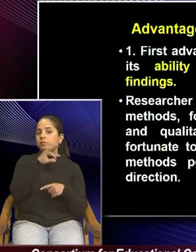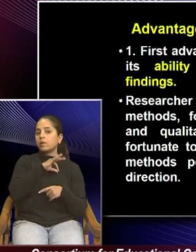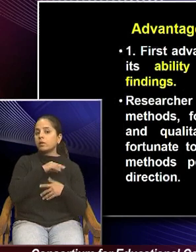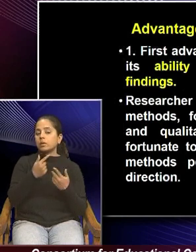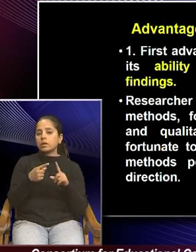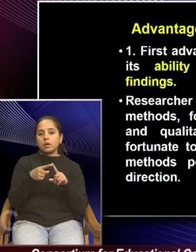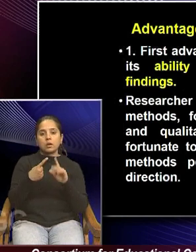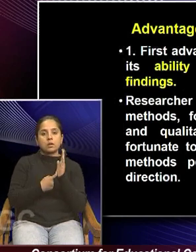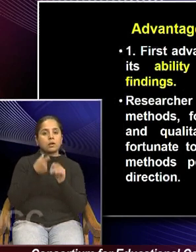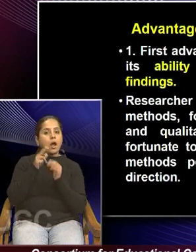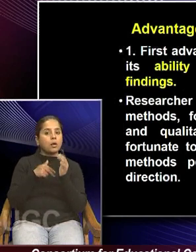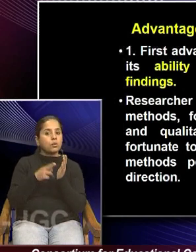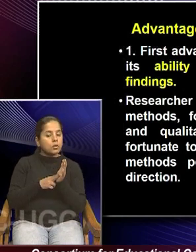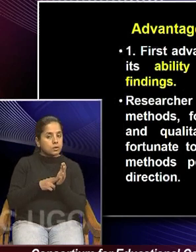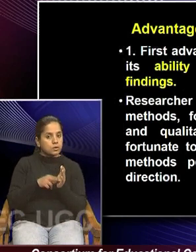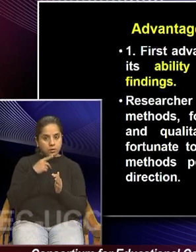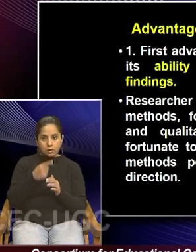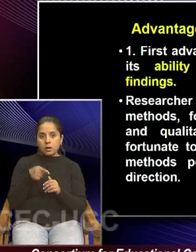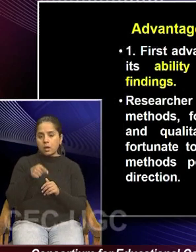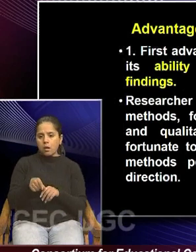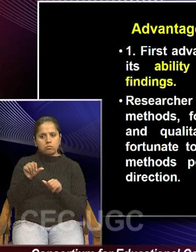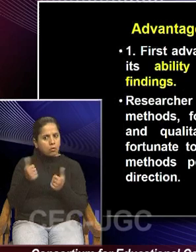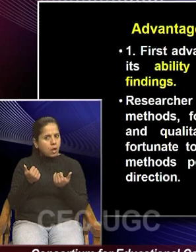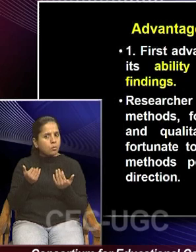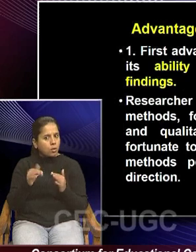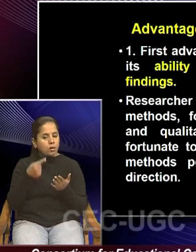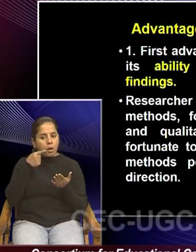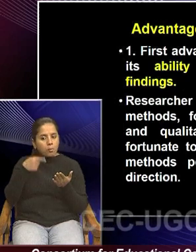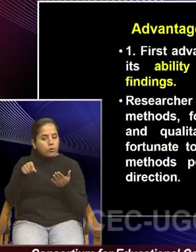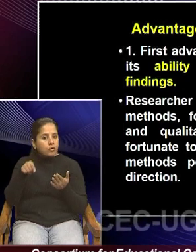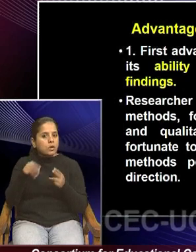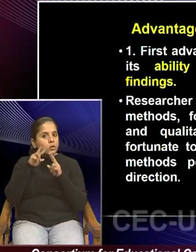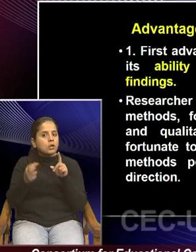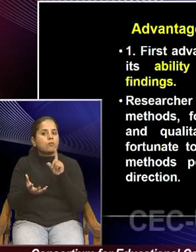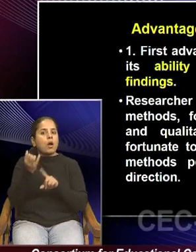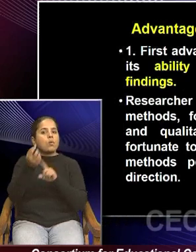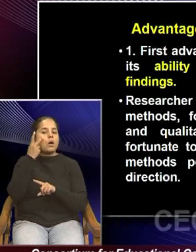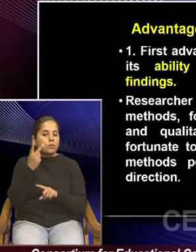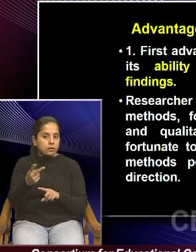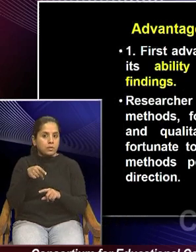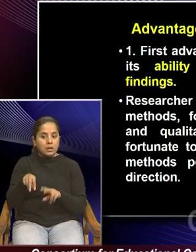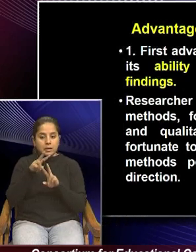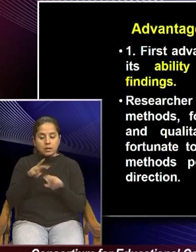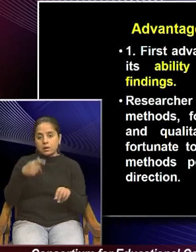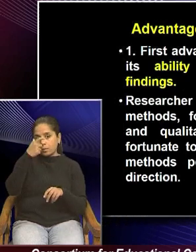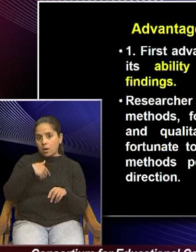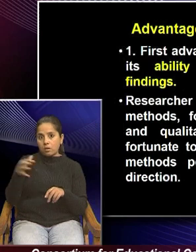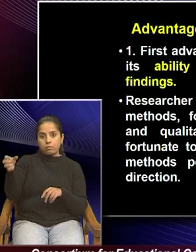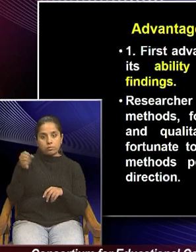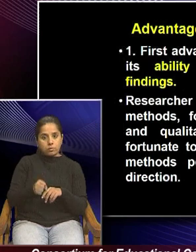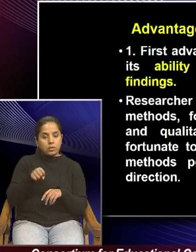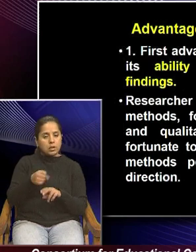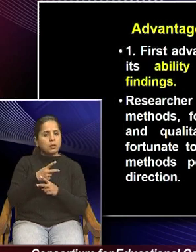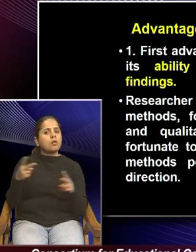of triangulation, is that its ability to validate research findings. Researchers employ a variety